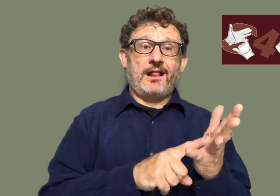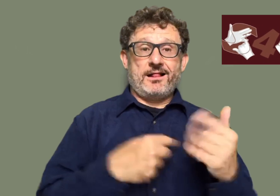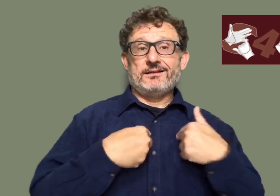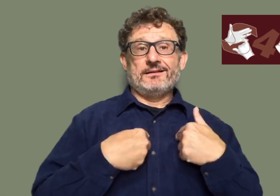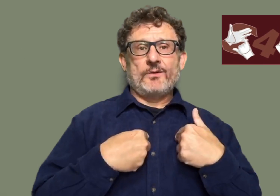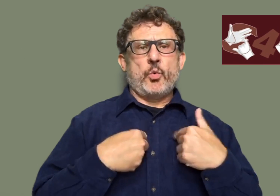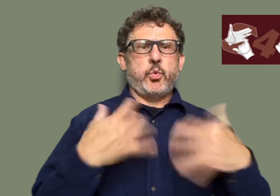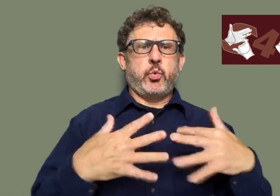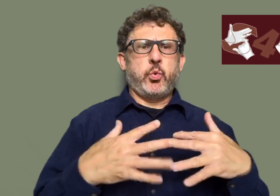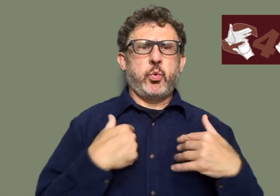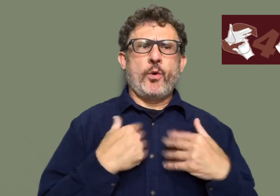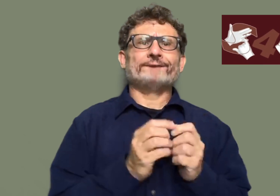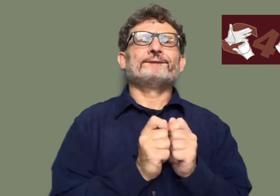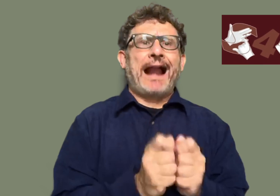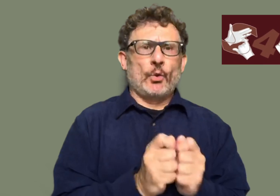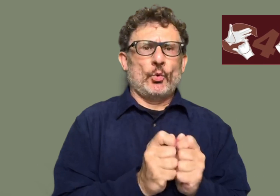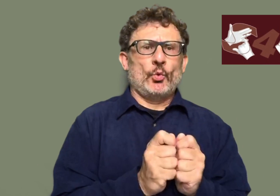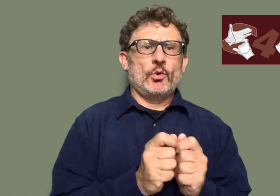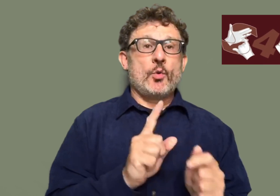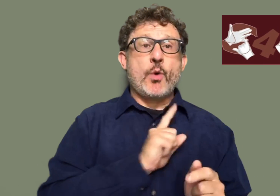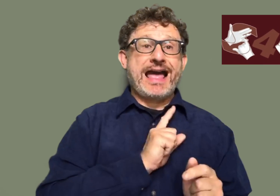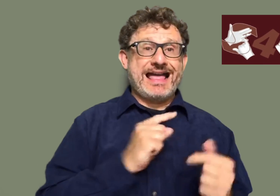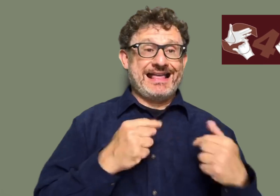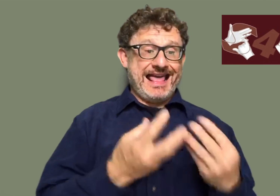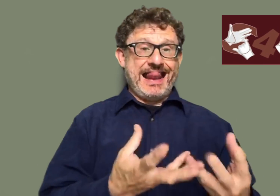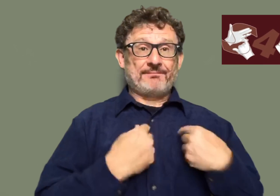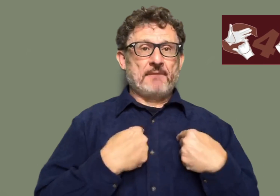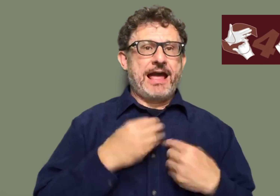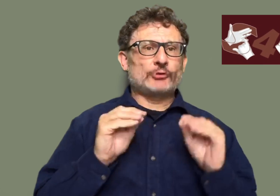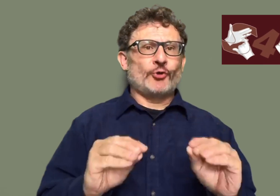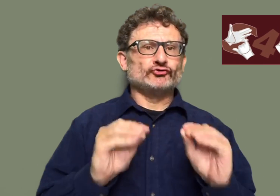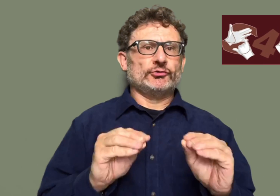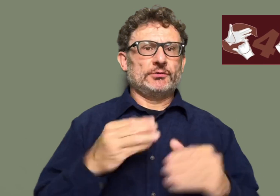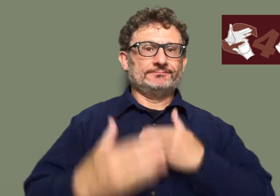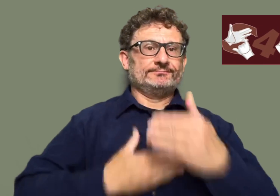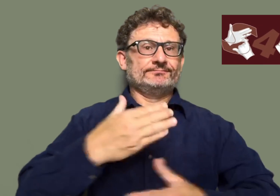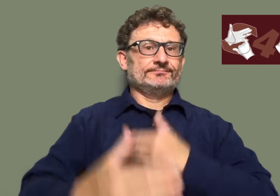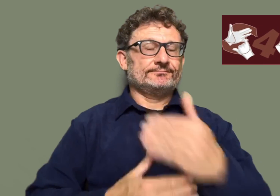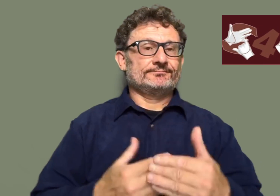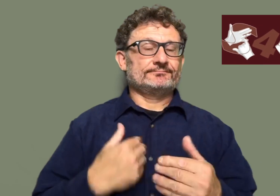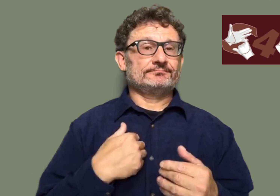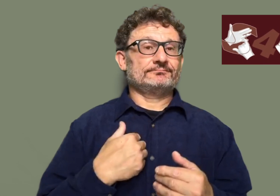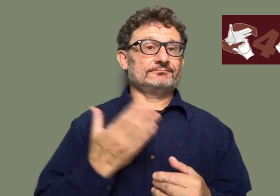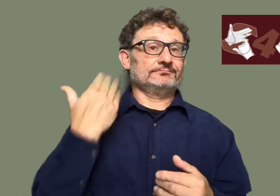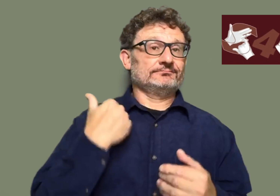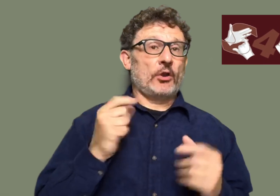Now, for me, BSL has been so valuable. It's helped me gain an education. It's helped me get on in life. I